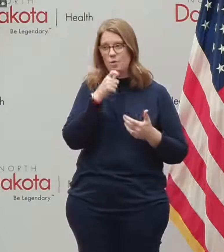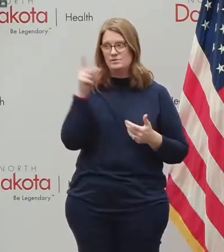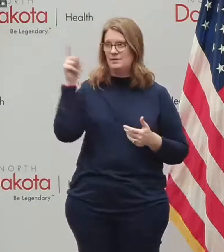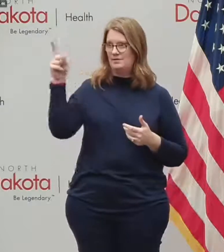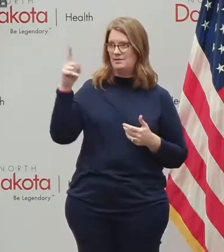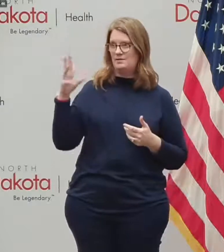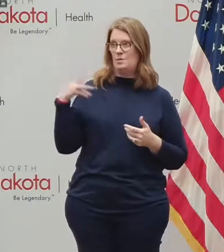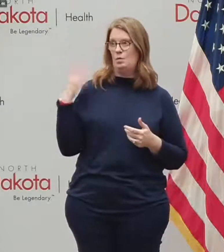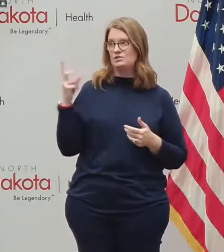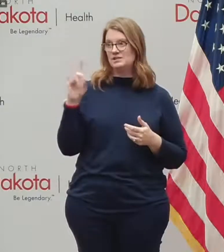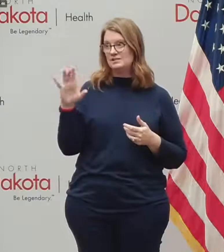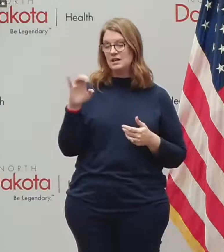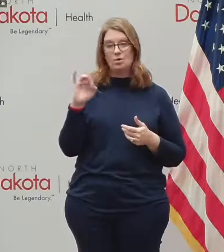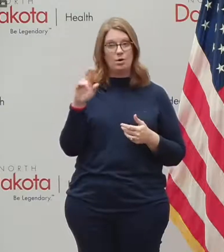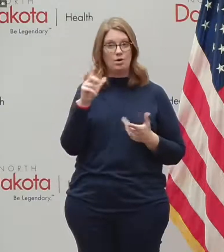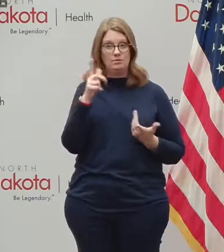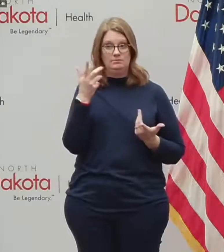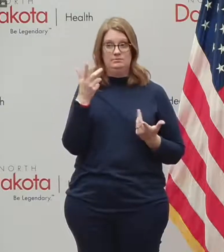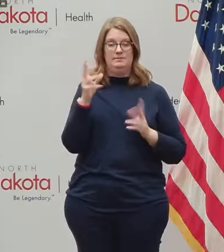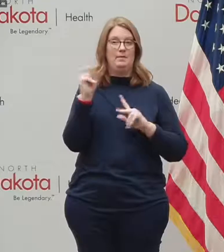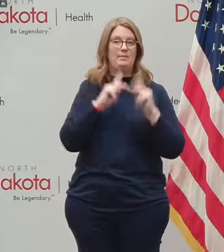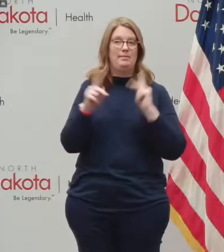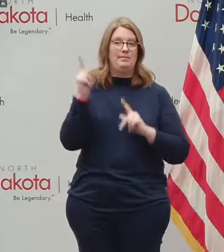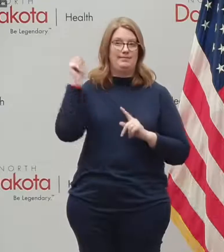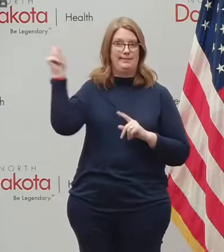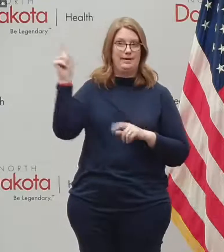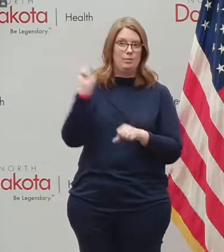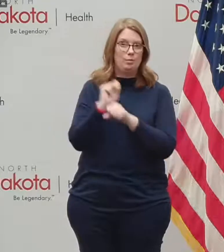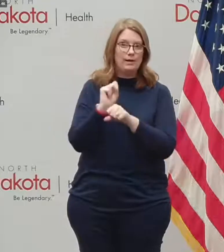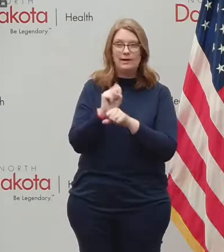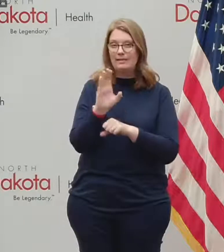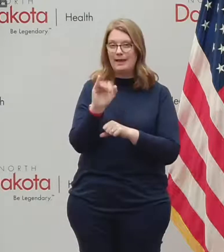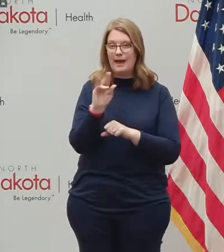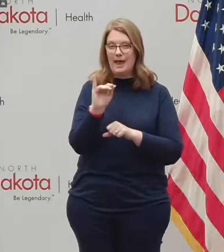those cabinet seats. But I would